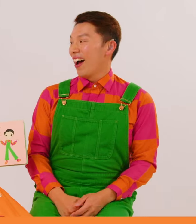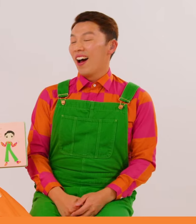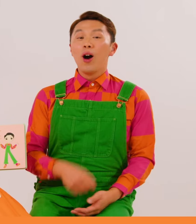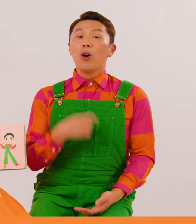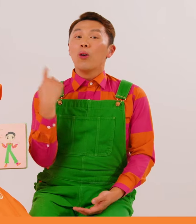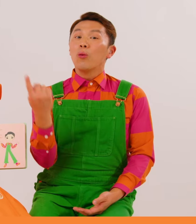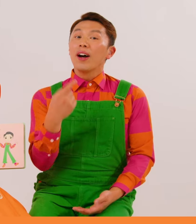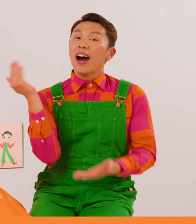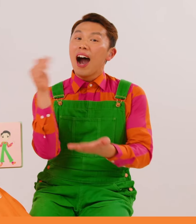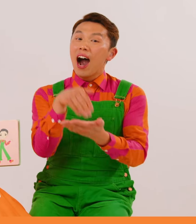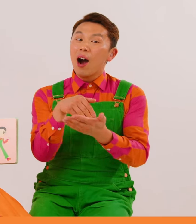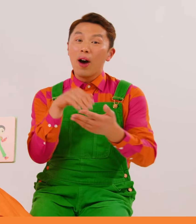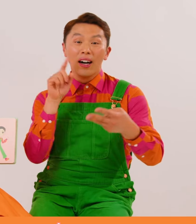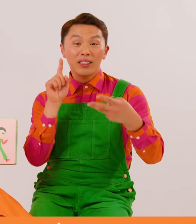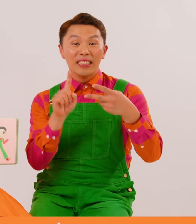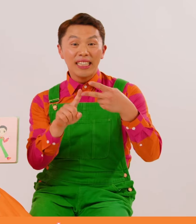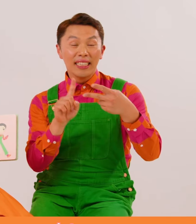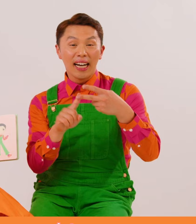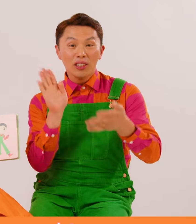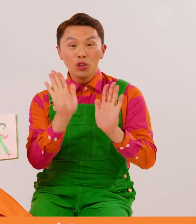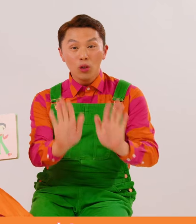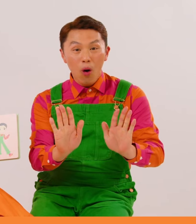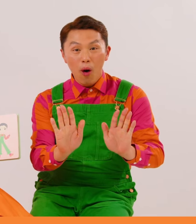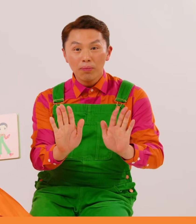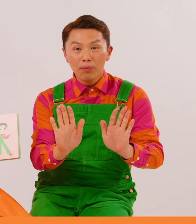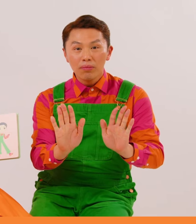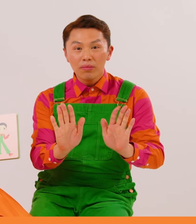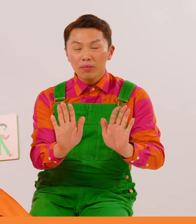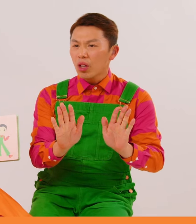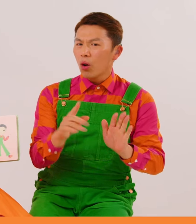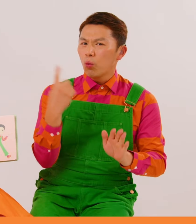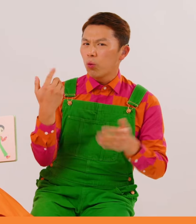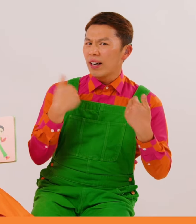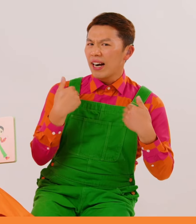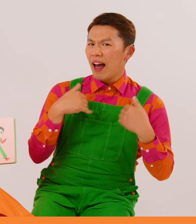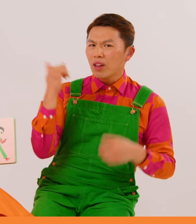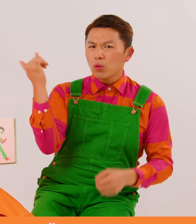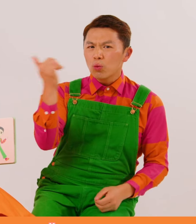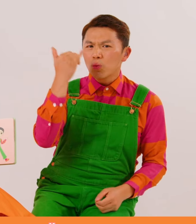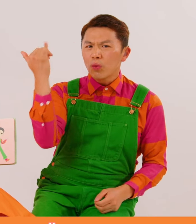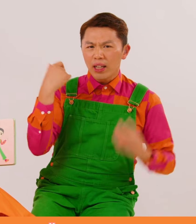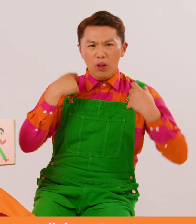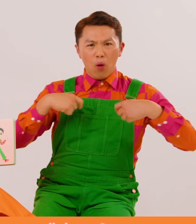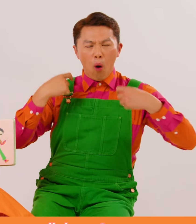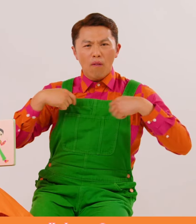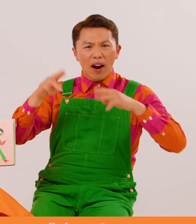We've arrived at our second stop Who lives in the green overalls house?